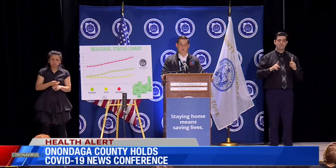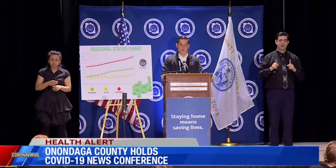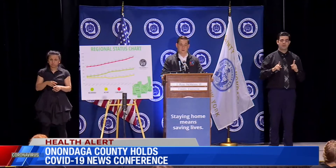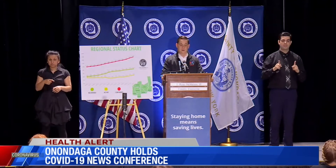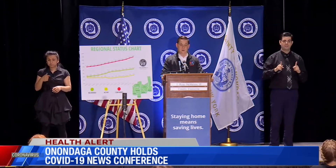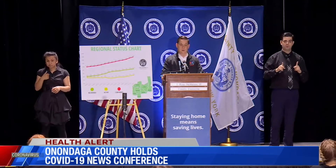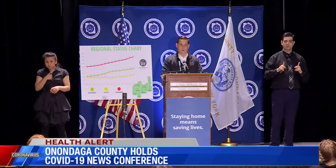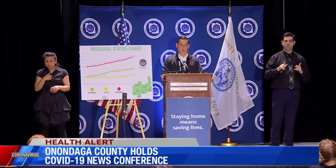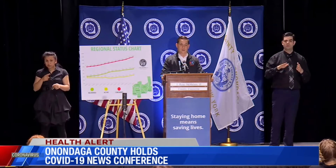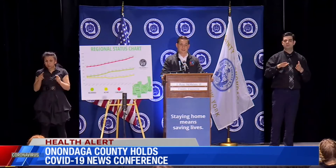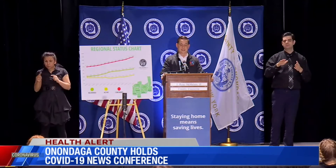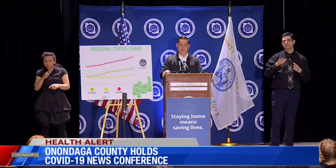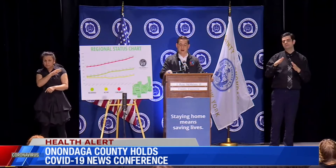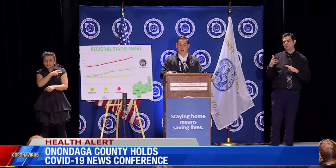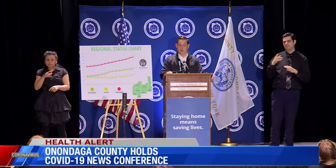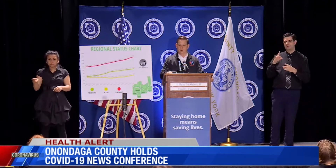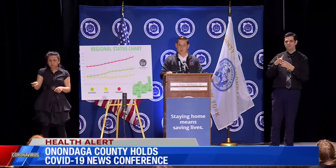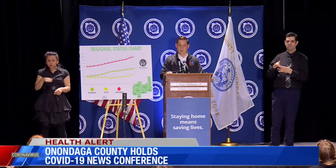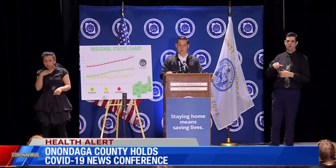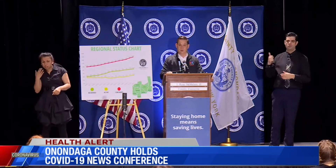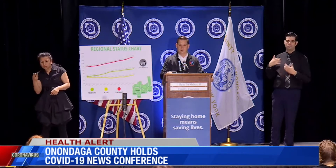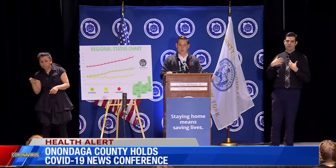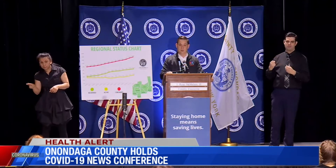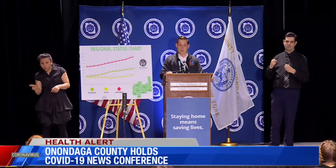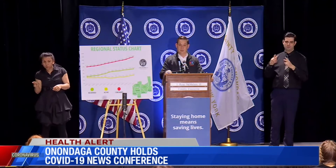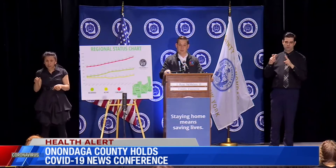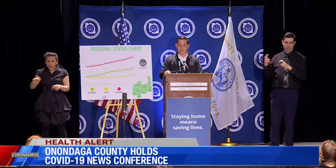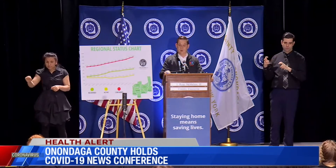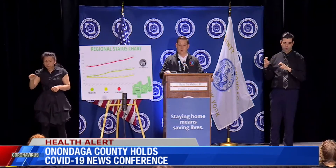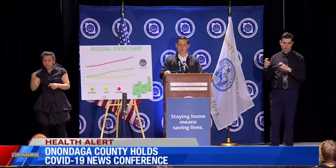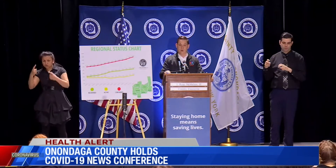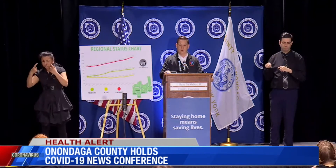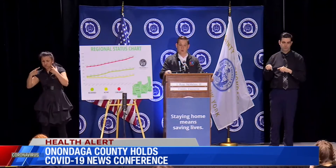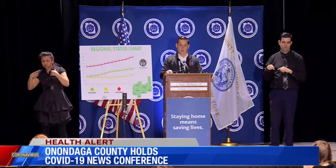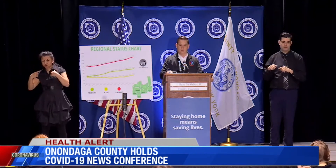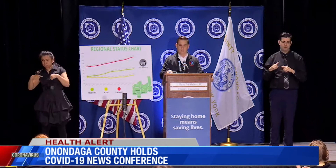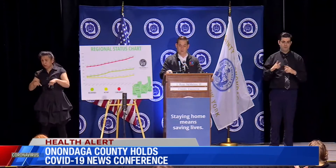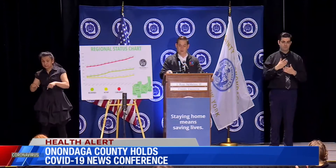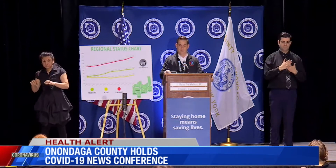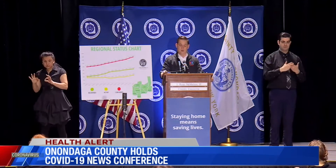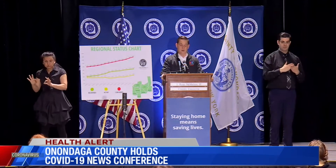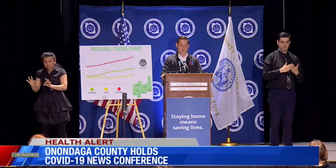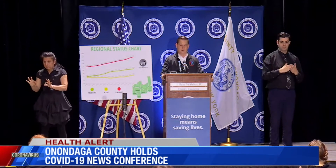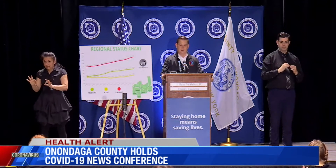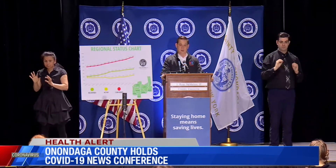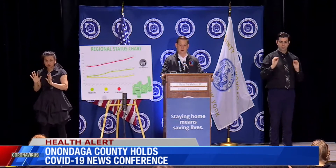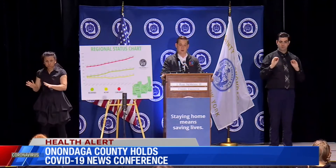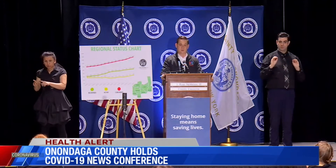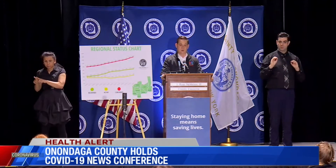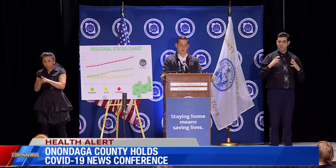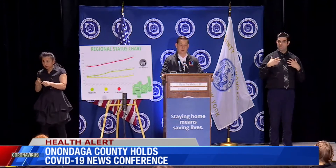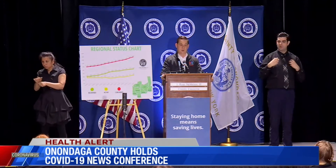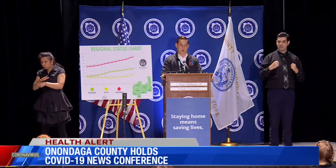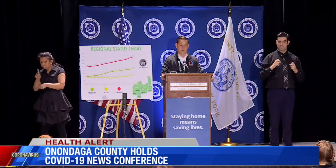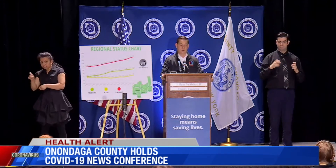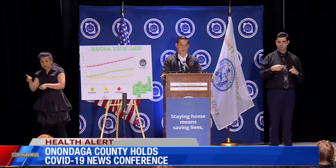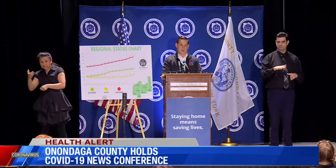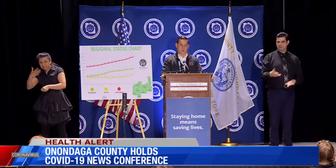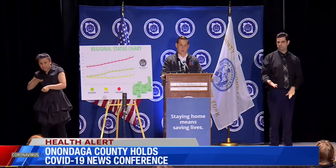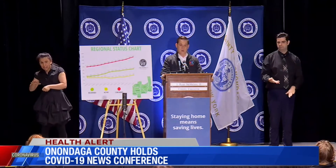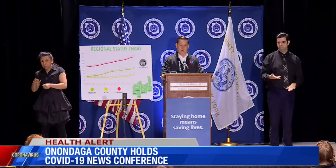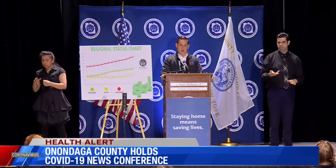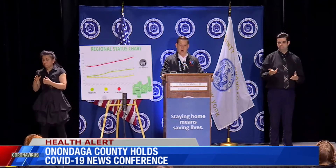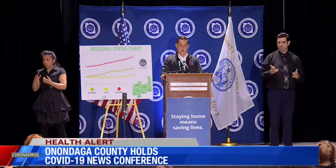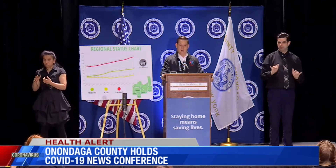But it's once it's there and it gets a hold of you, it's got a tough and tight grip.